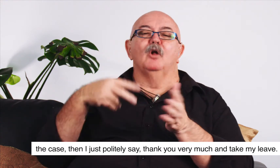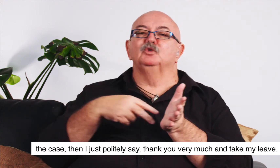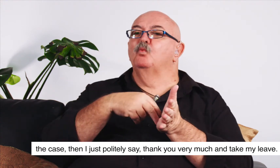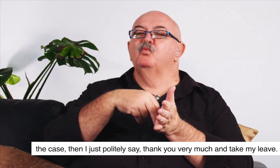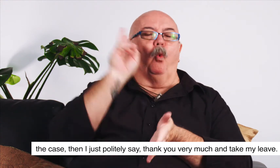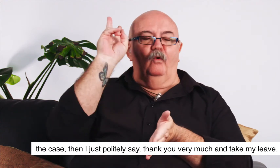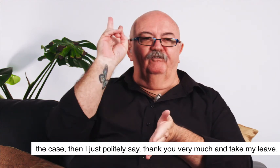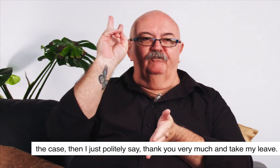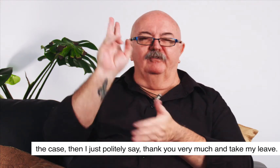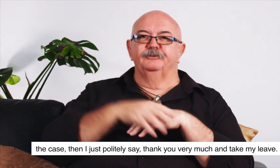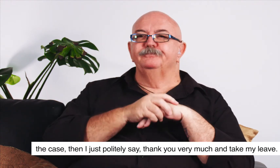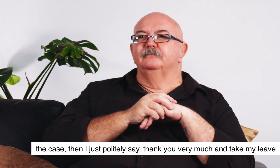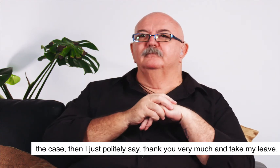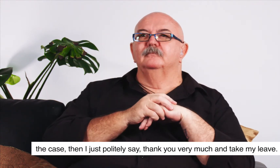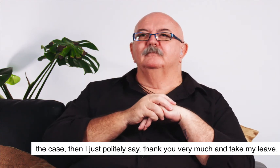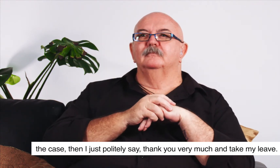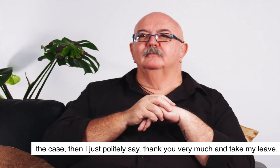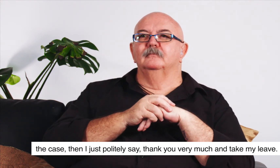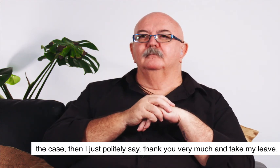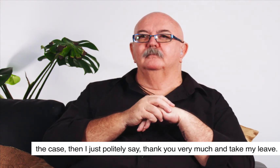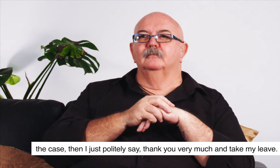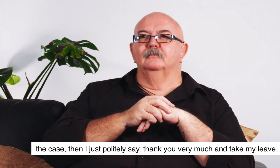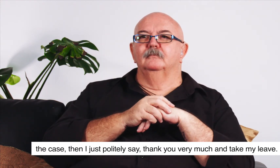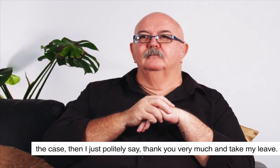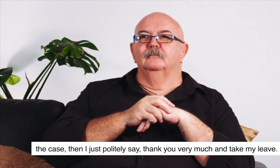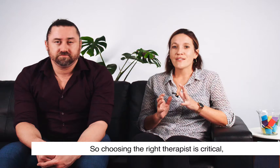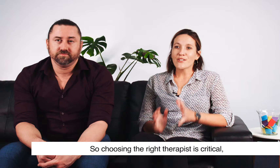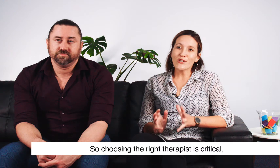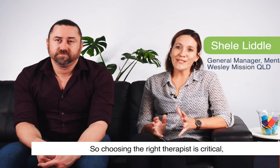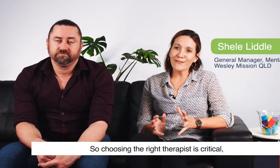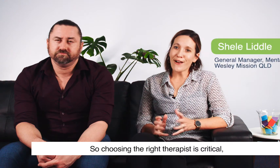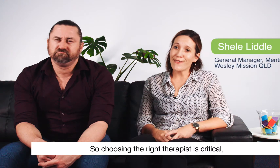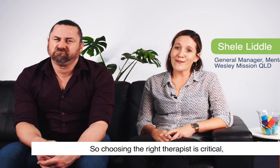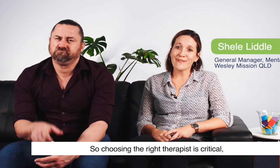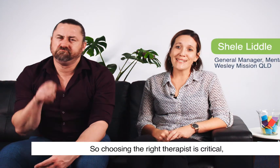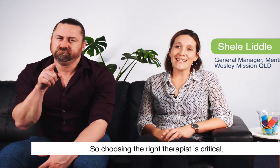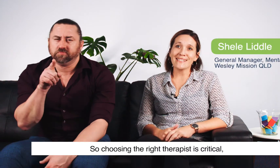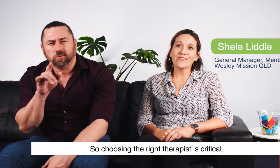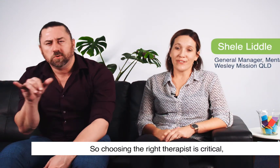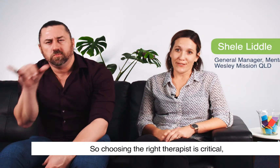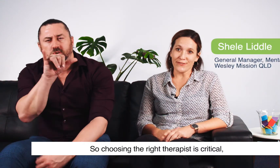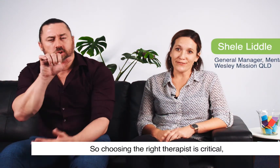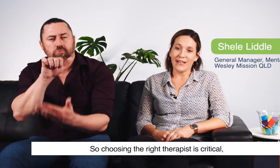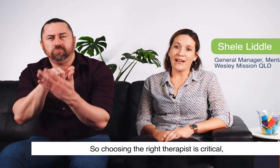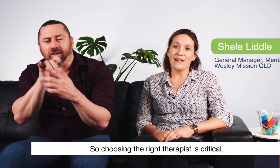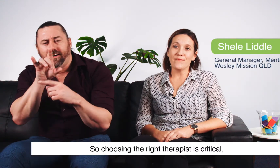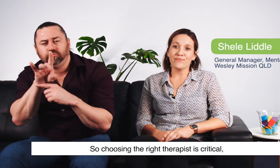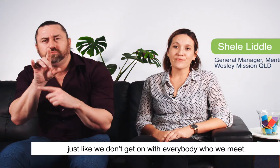case there, I just politely say, thank you very much, and just take my leave. So choosing the right therapist is